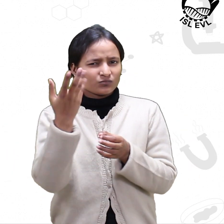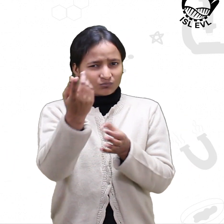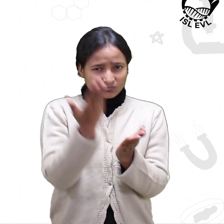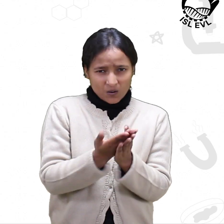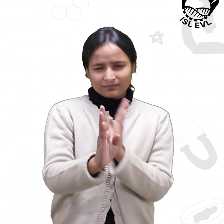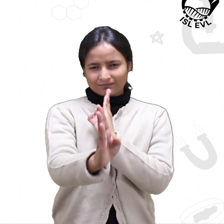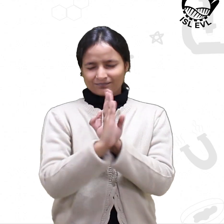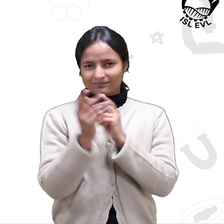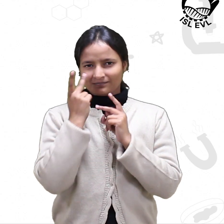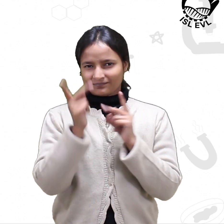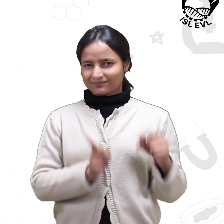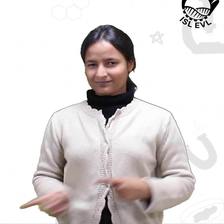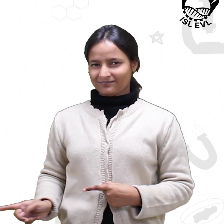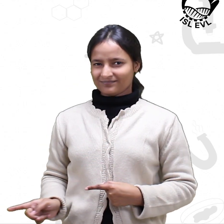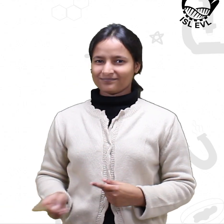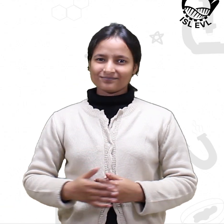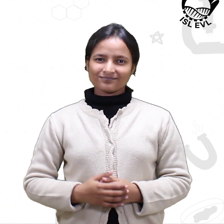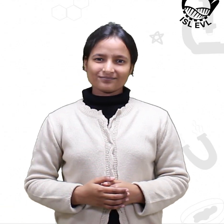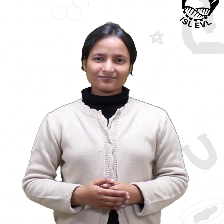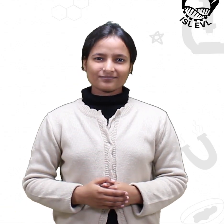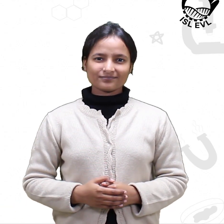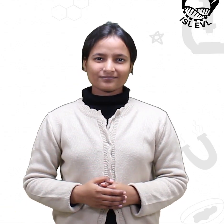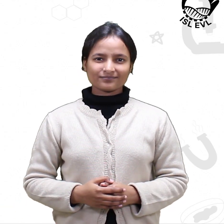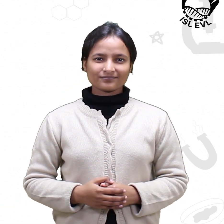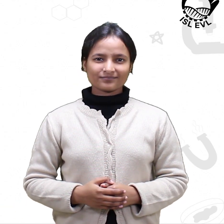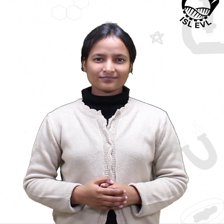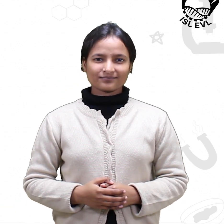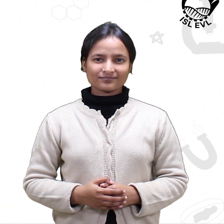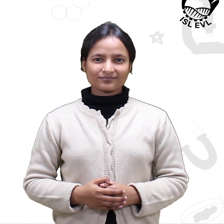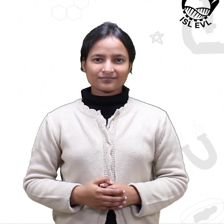episodes, make sure to visit our website